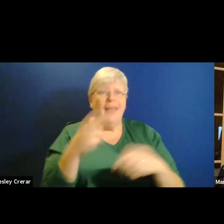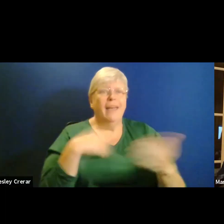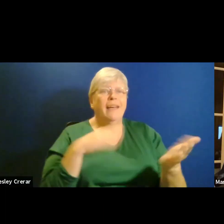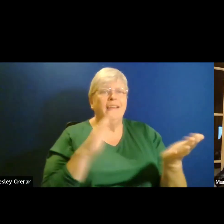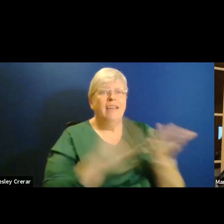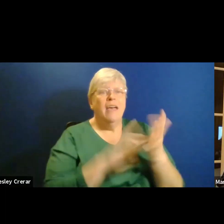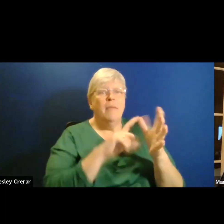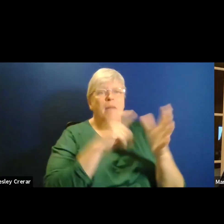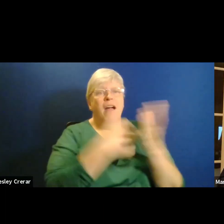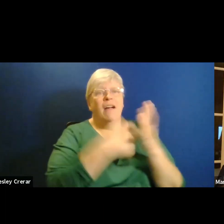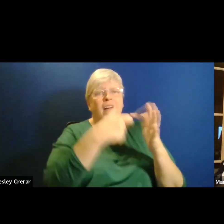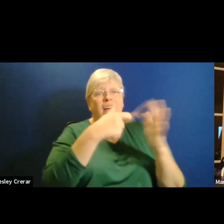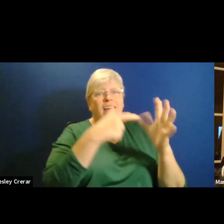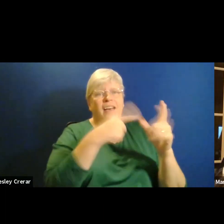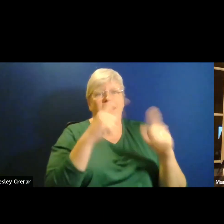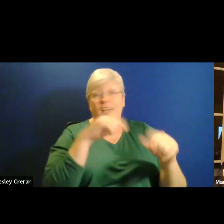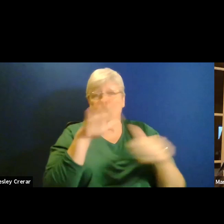Thank you very much, Bill. Well, no pressure then.